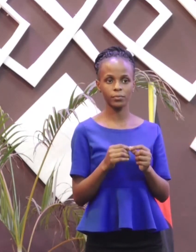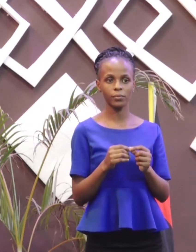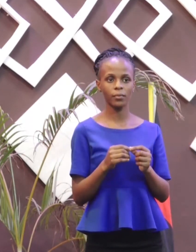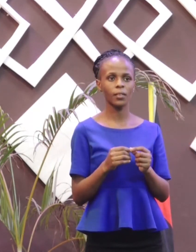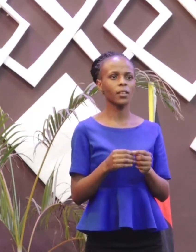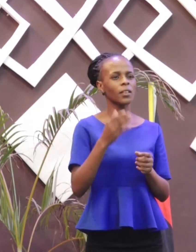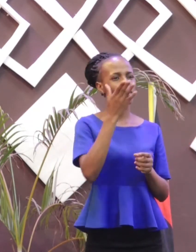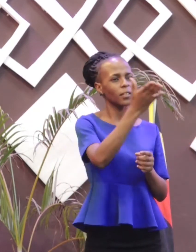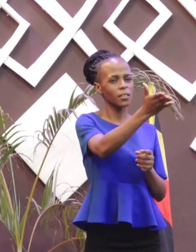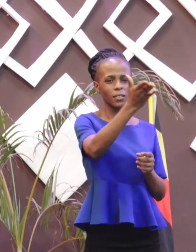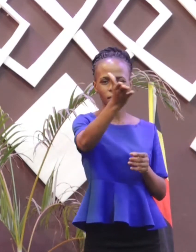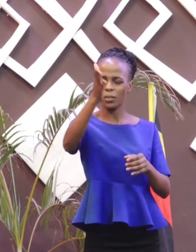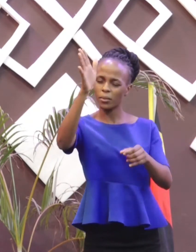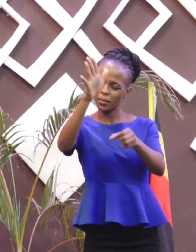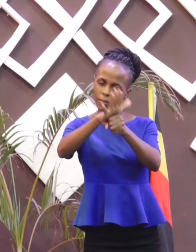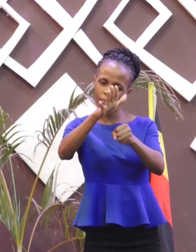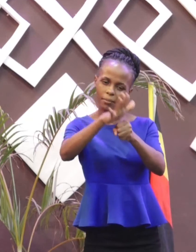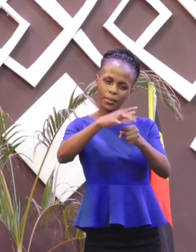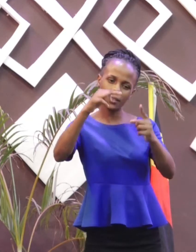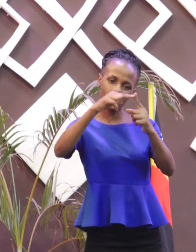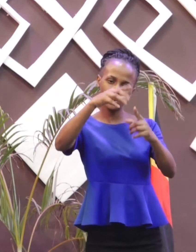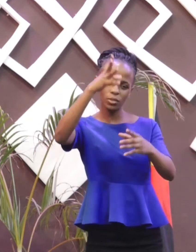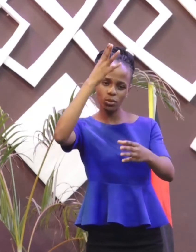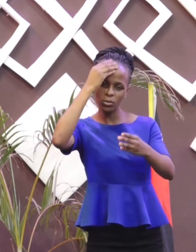There is a lot to learn about this generation.